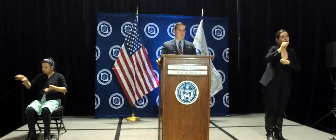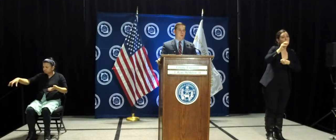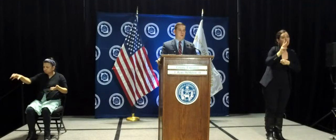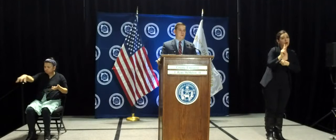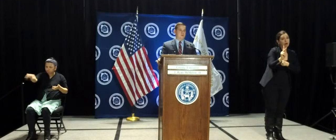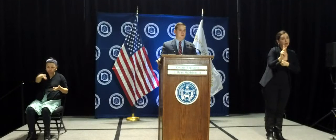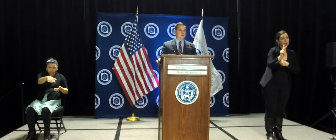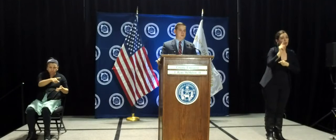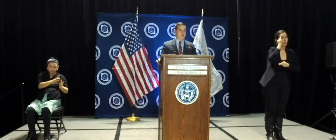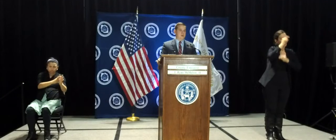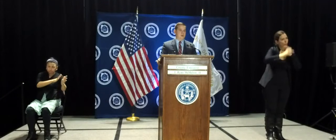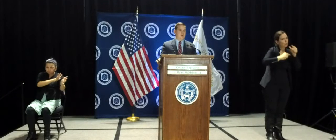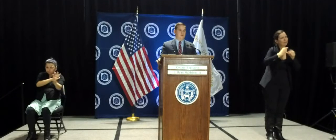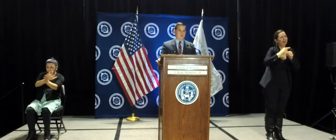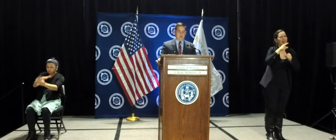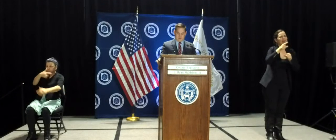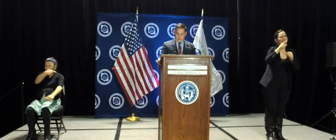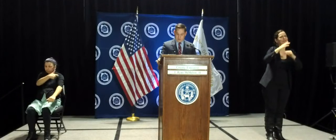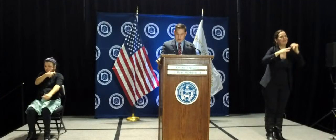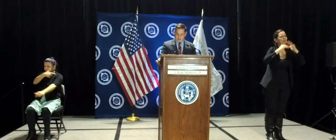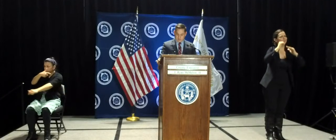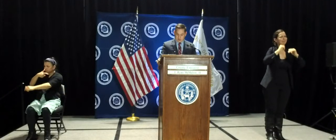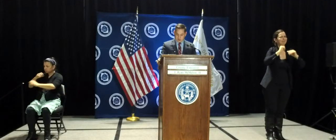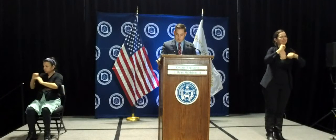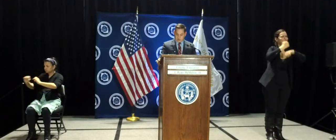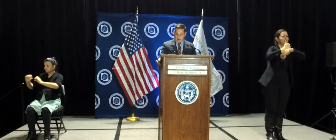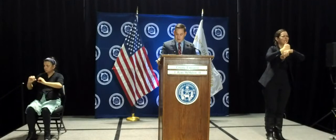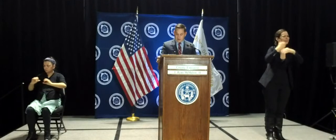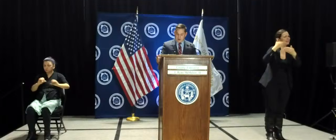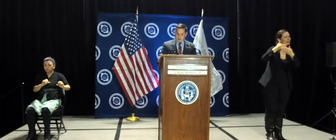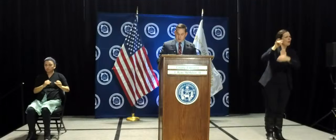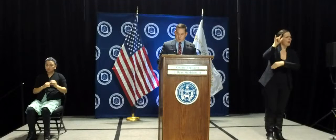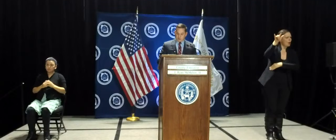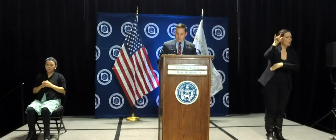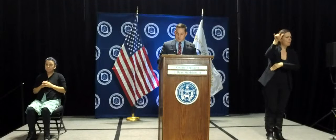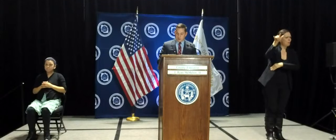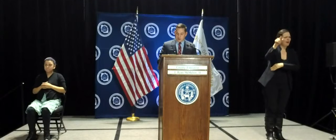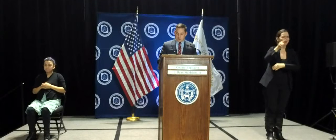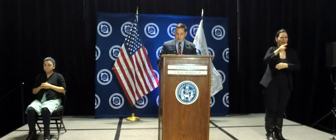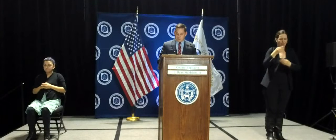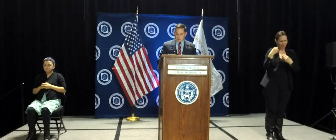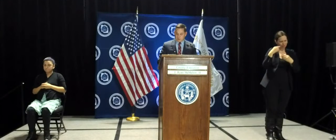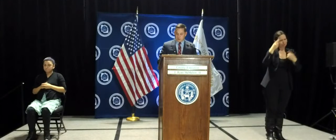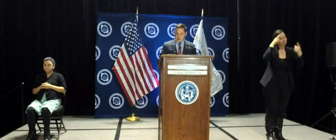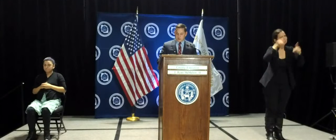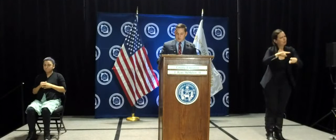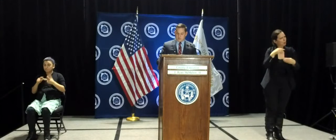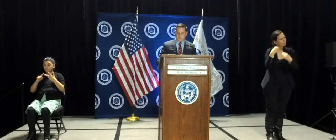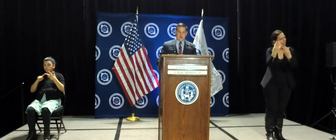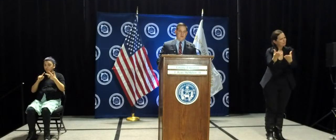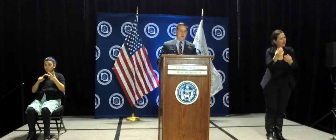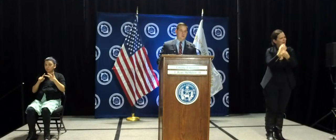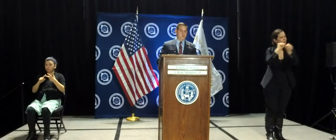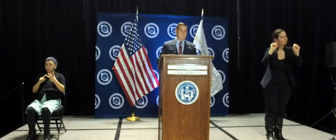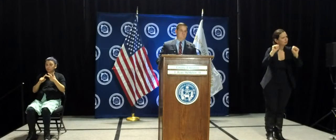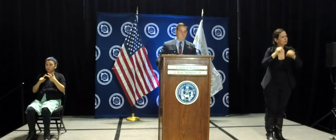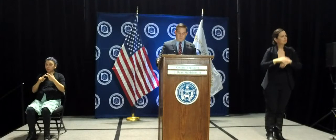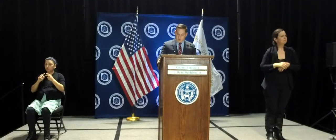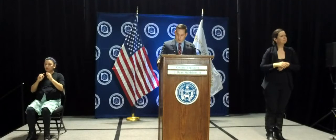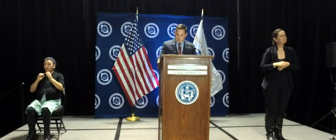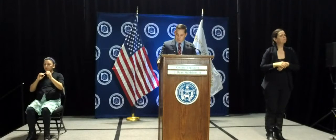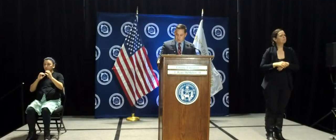that component of this and offer consultation with that. And the third is communication, and the communication is going to be very